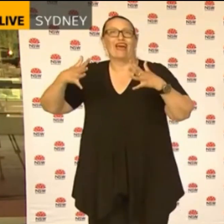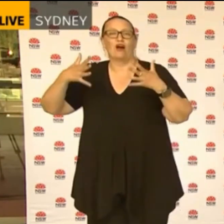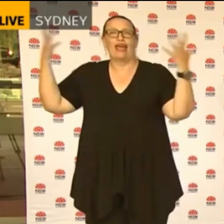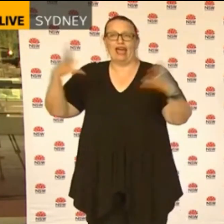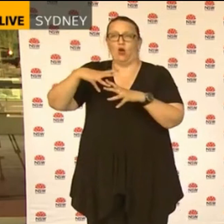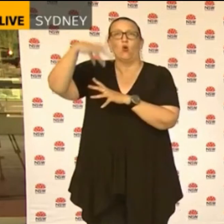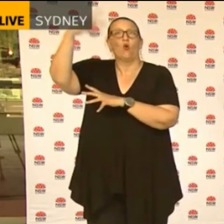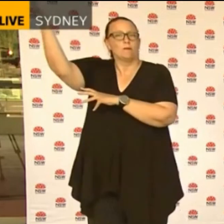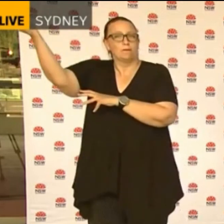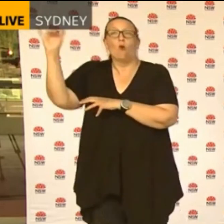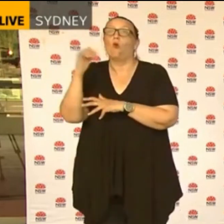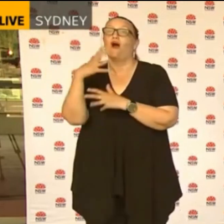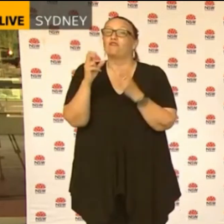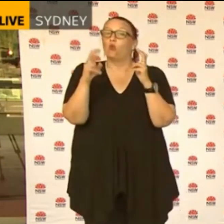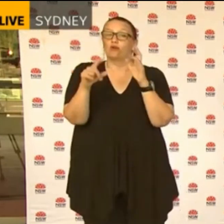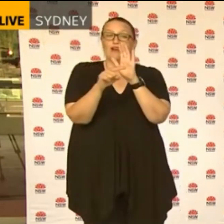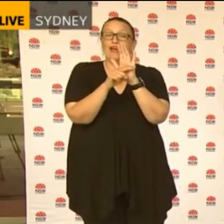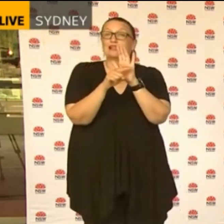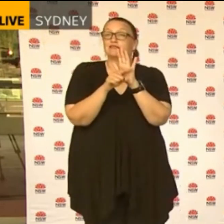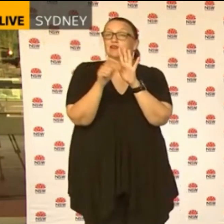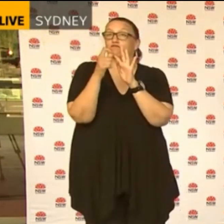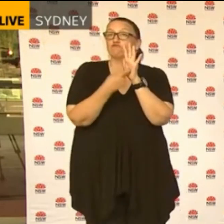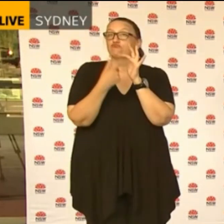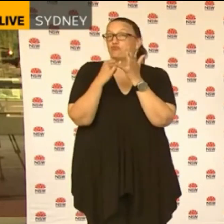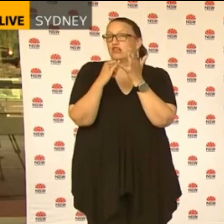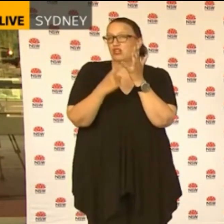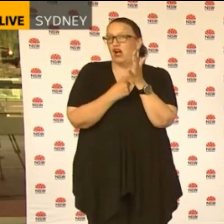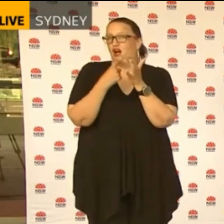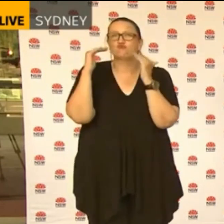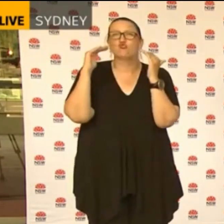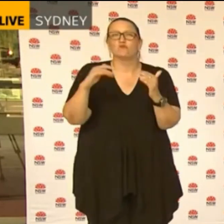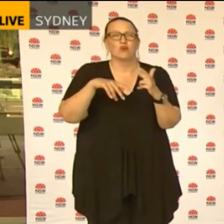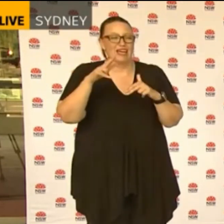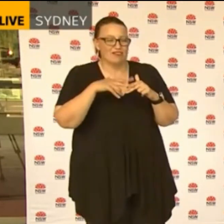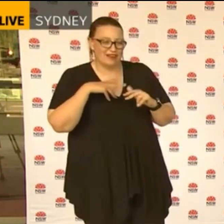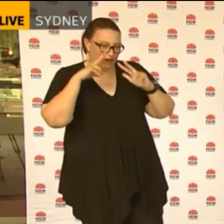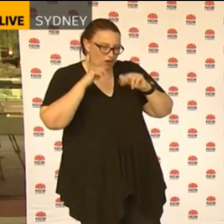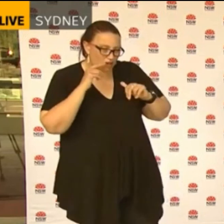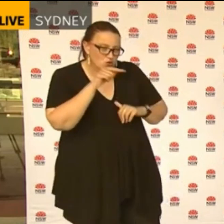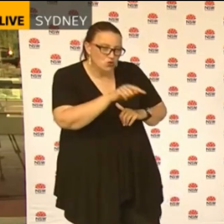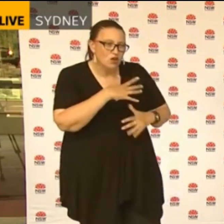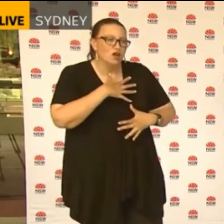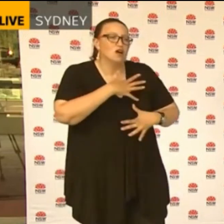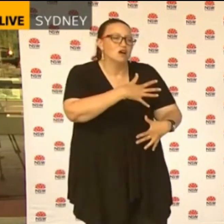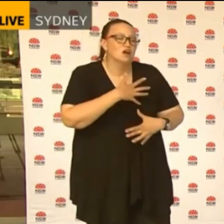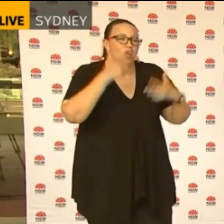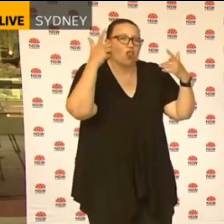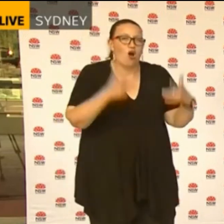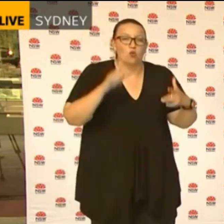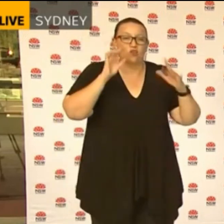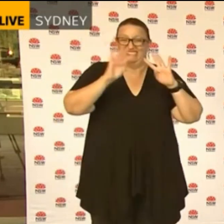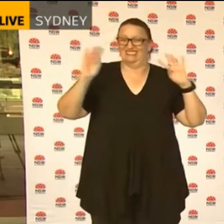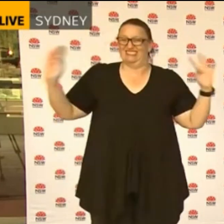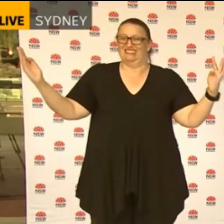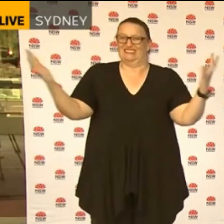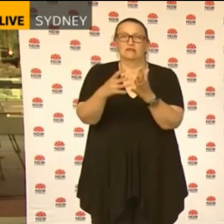escape, or have what's called negative pressure rooms, which actually attract things in and don't allow air to move outside. So clearly